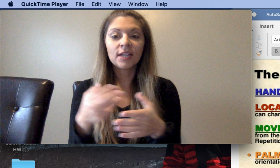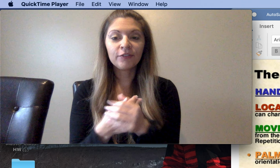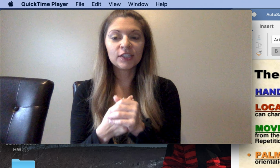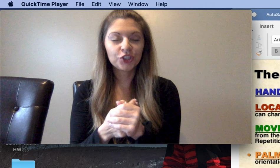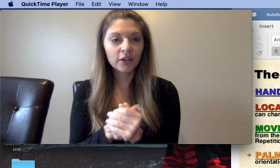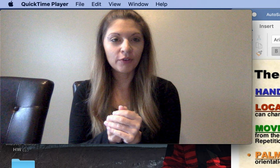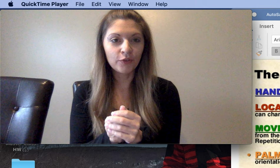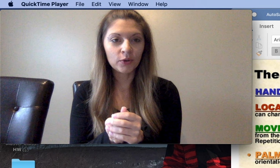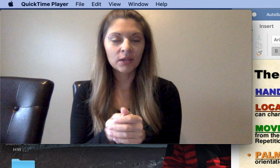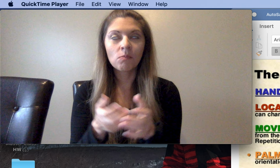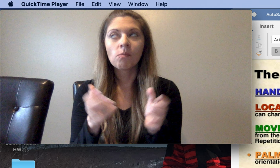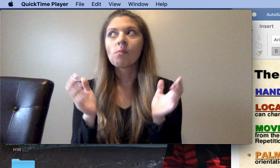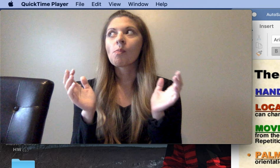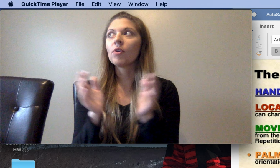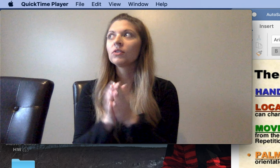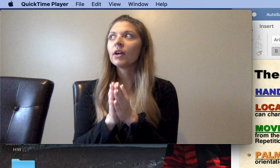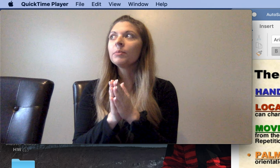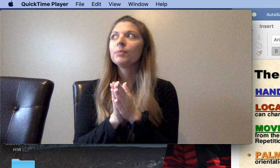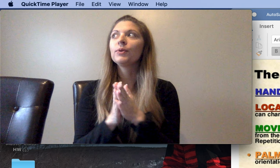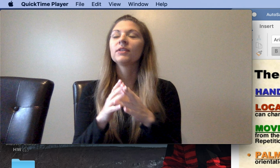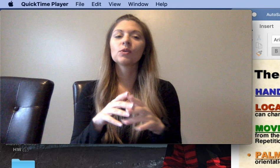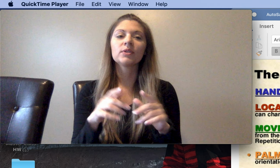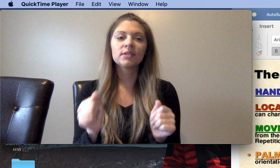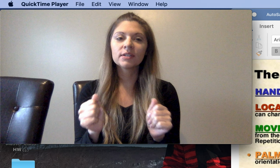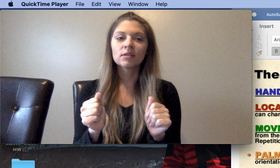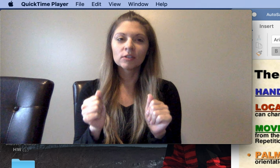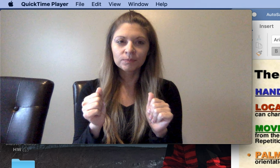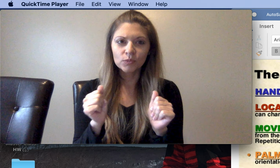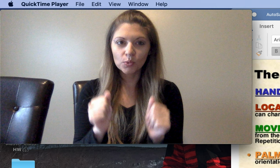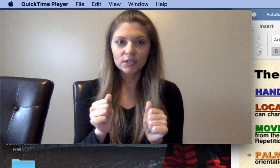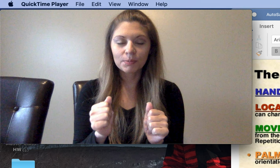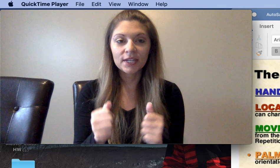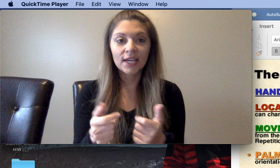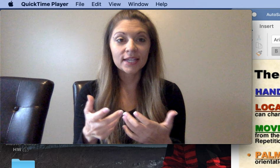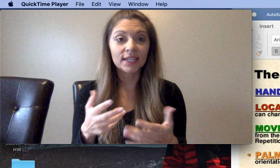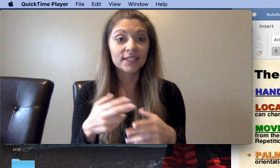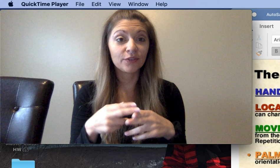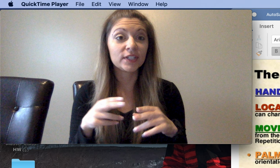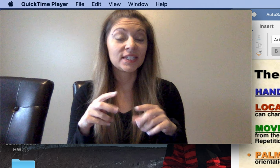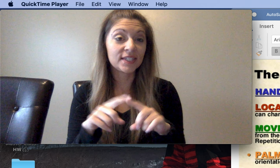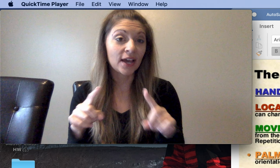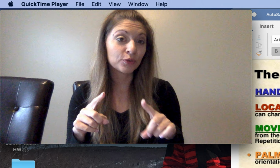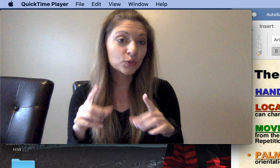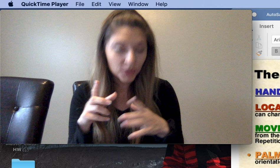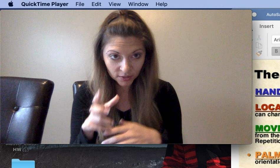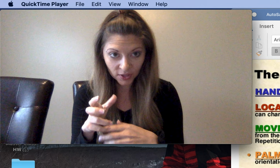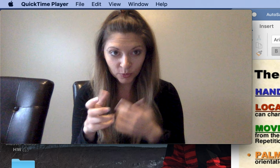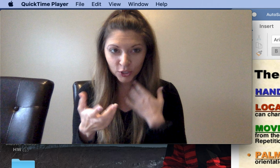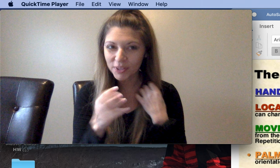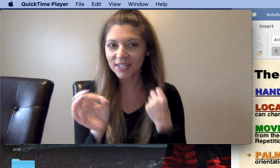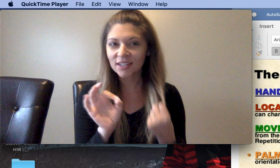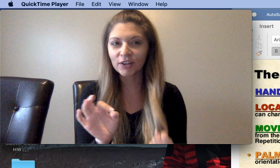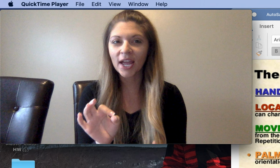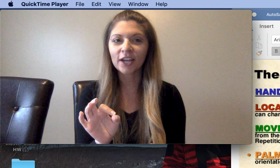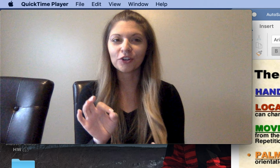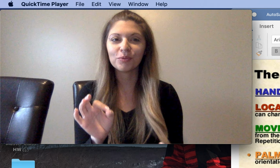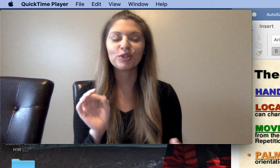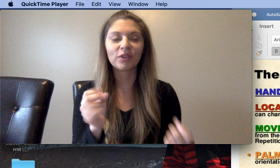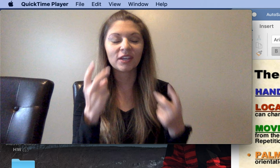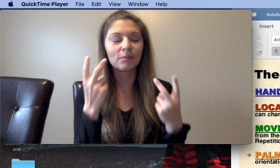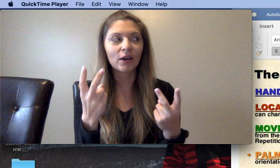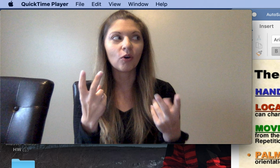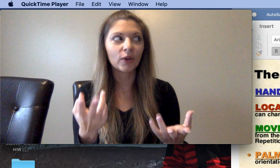And the definition of a phoneme, a lot of people in linguistics will explain it as different sounds within a language, but that's not very